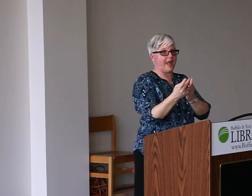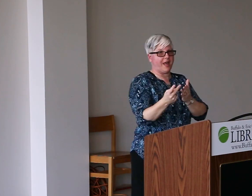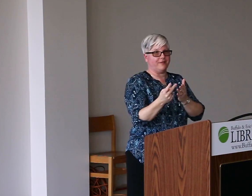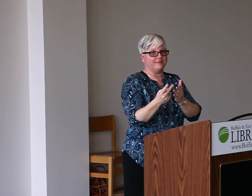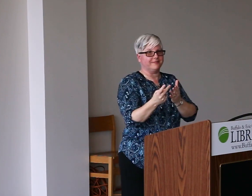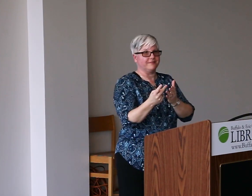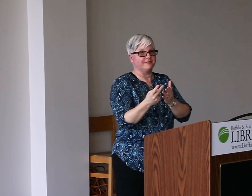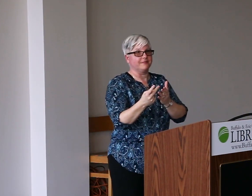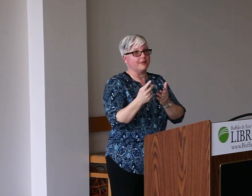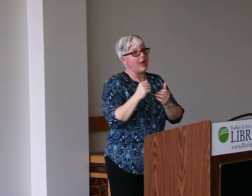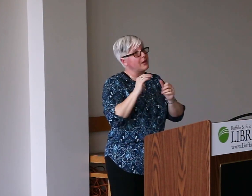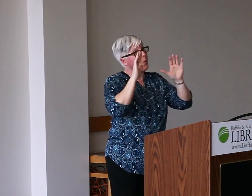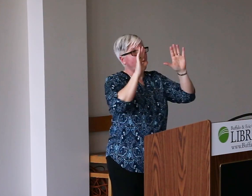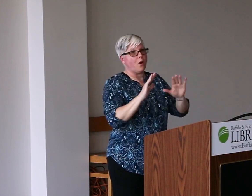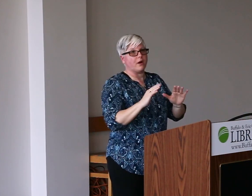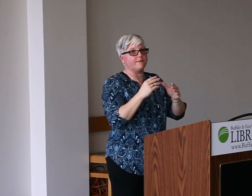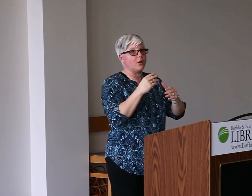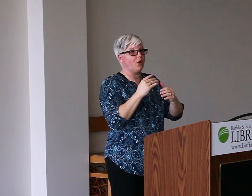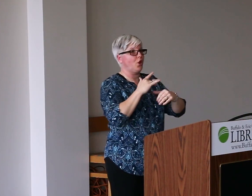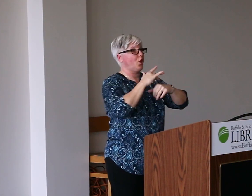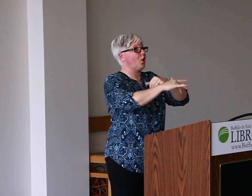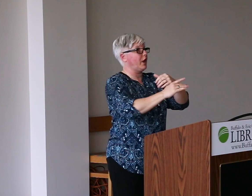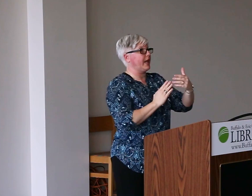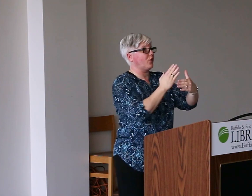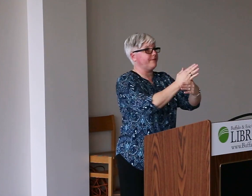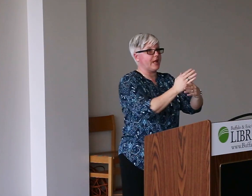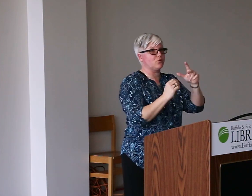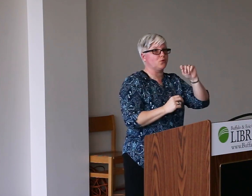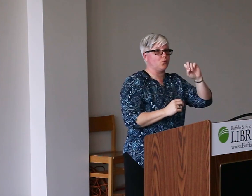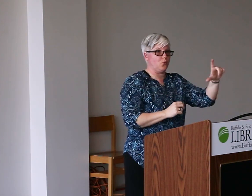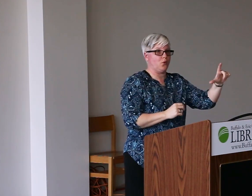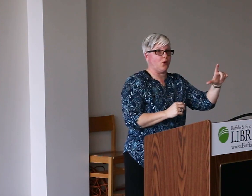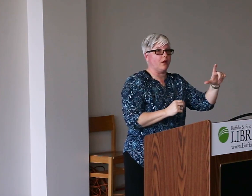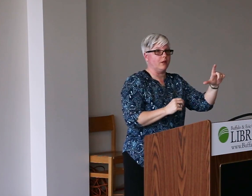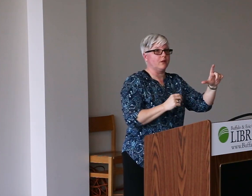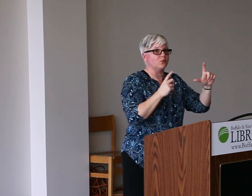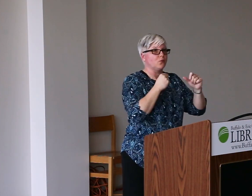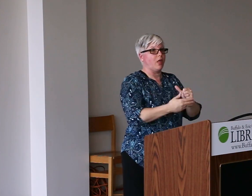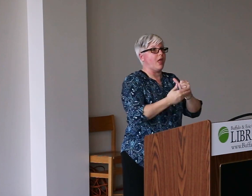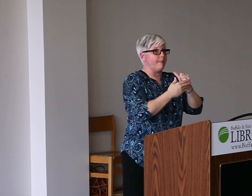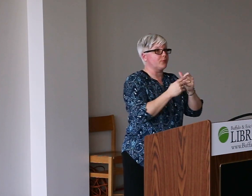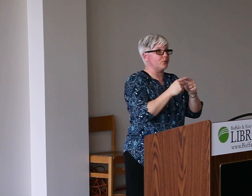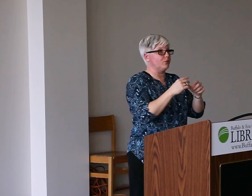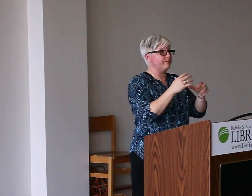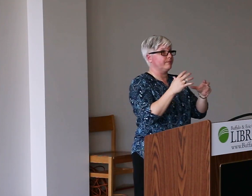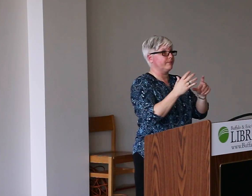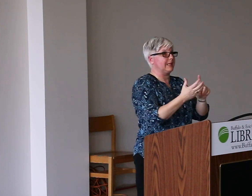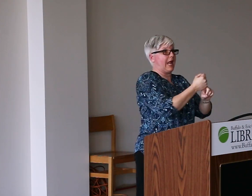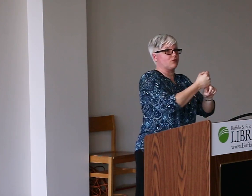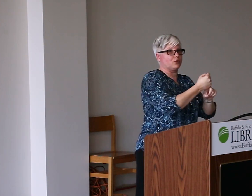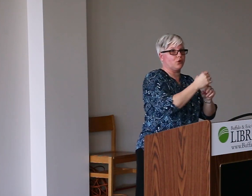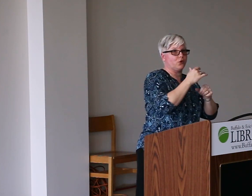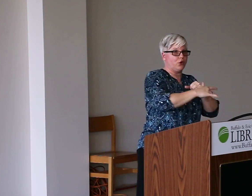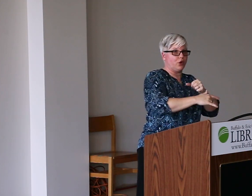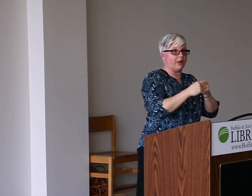and it's a pass or a fail. But it's a wonderful early intervention tool to help